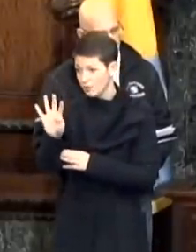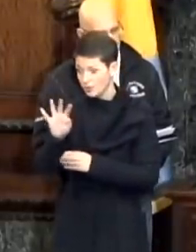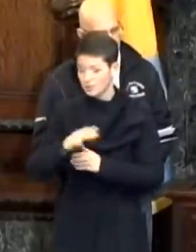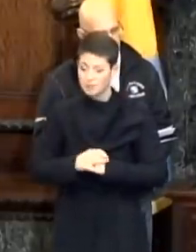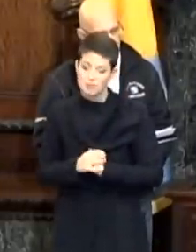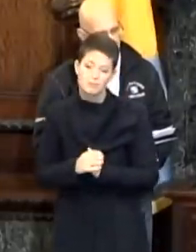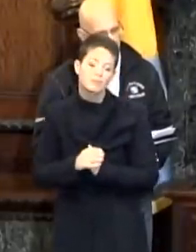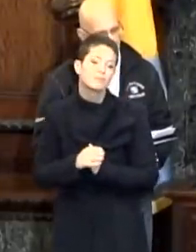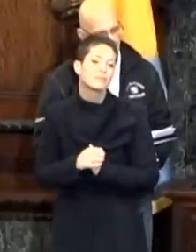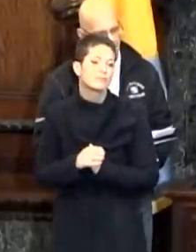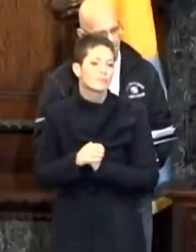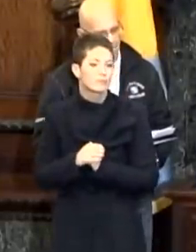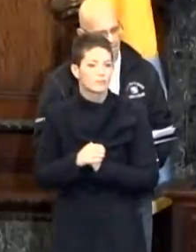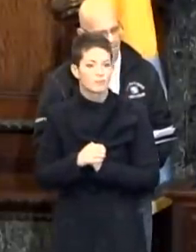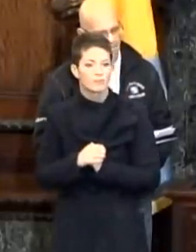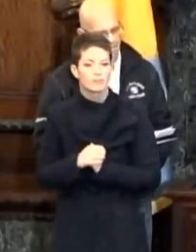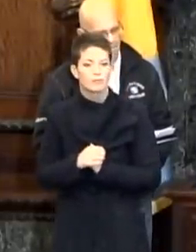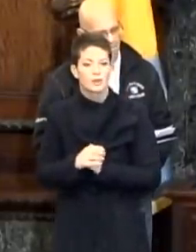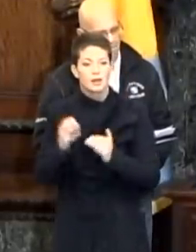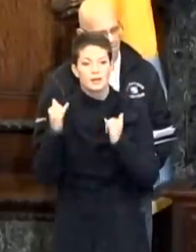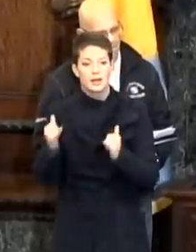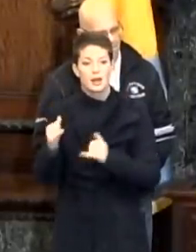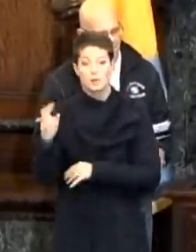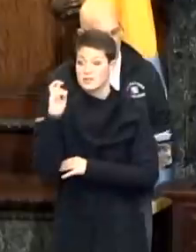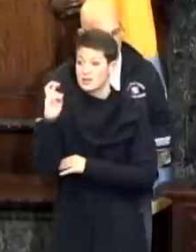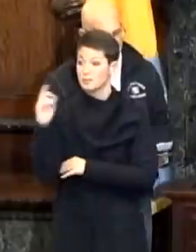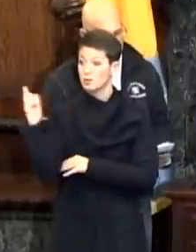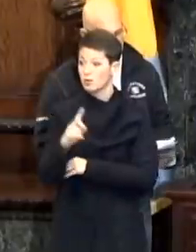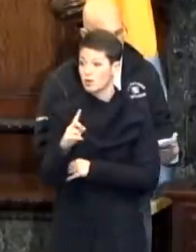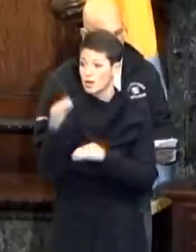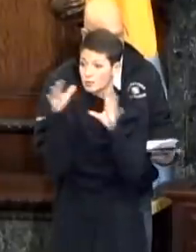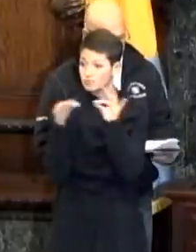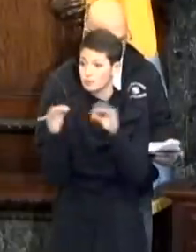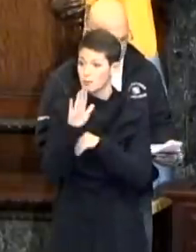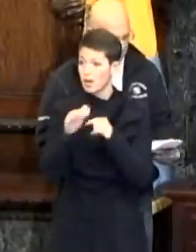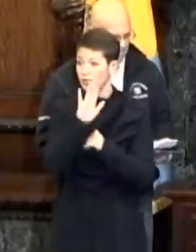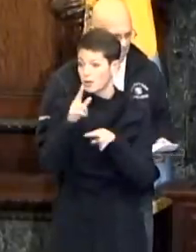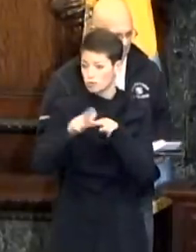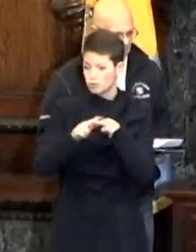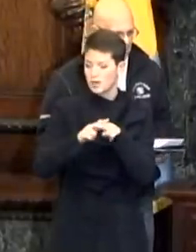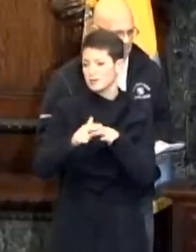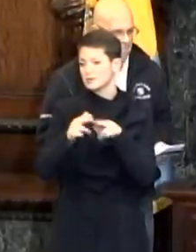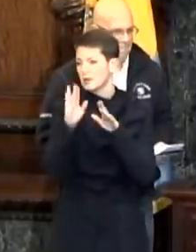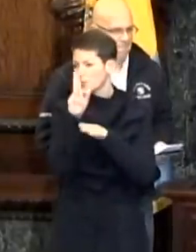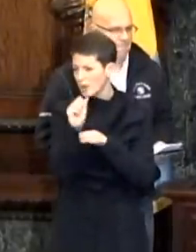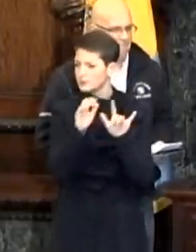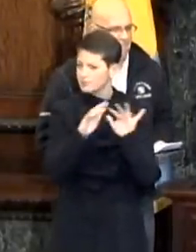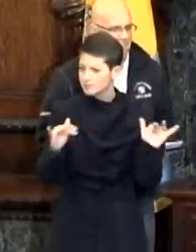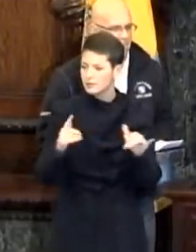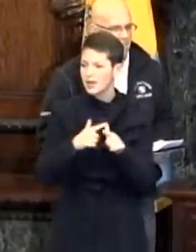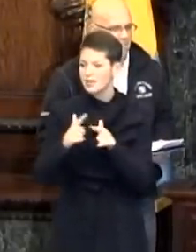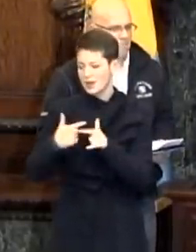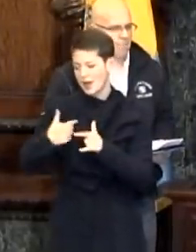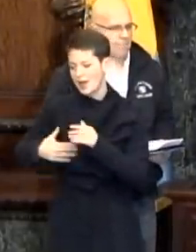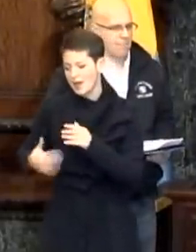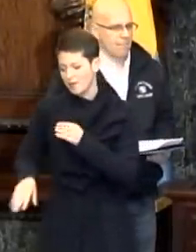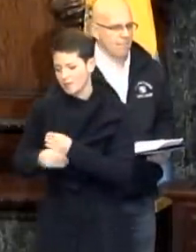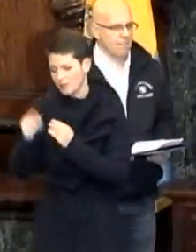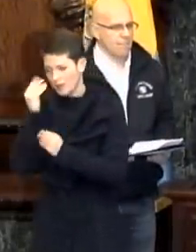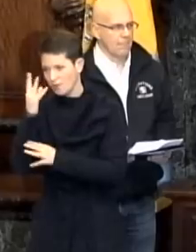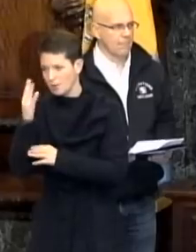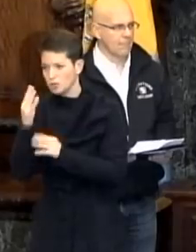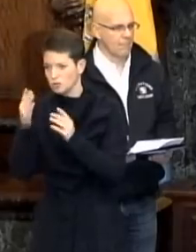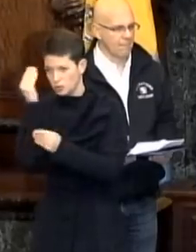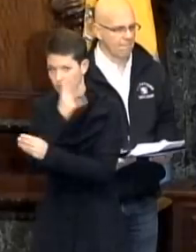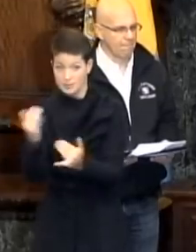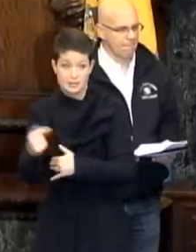215-232-1984. Now, let me have SEPTA come up and give an update on their service and their operations, and then I have some additional information